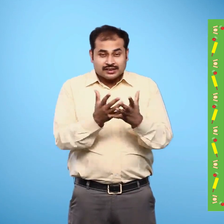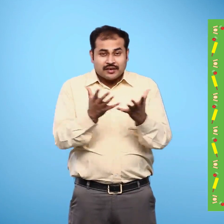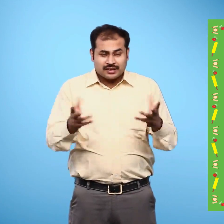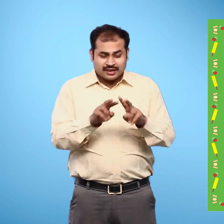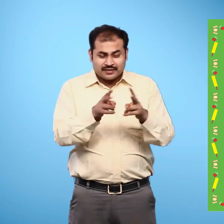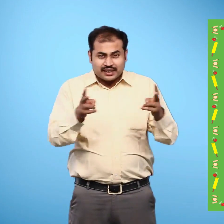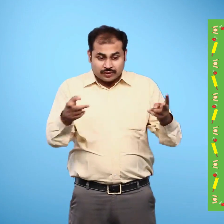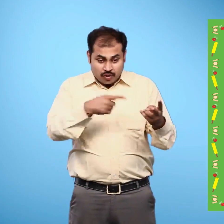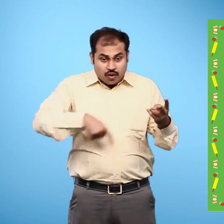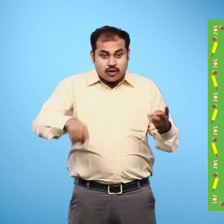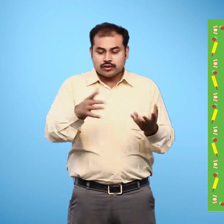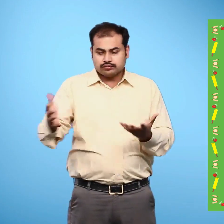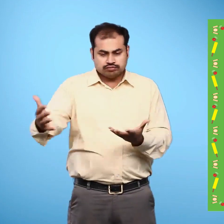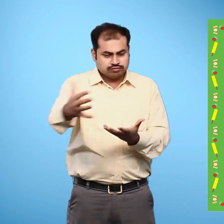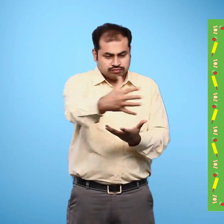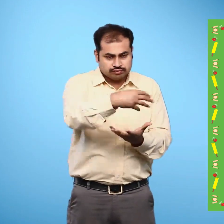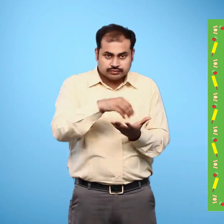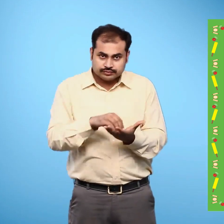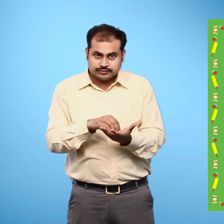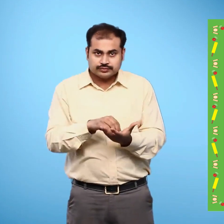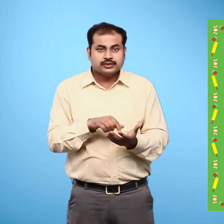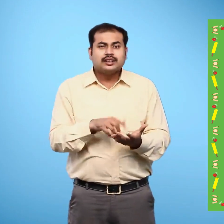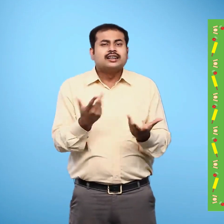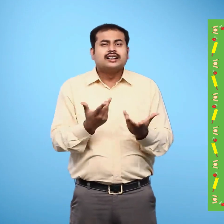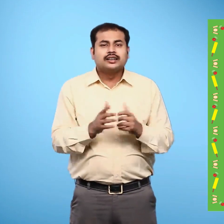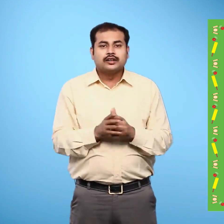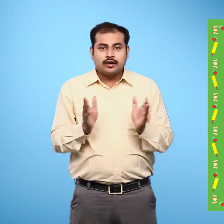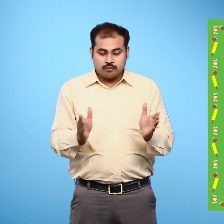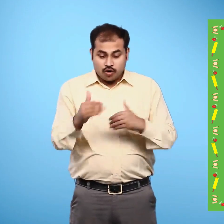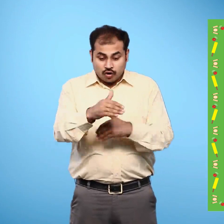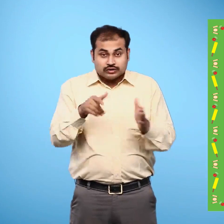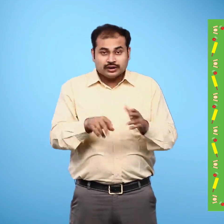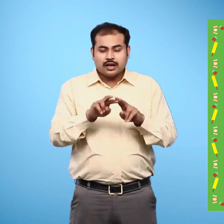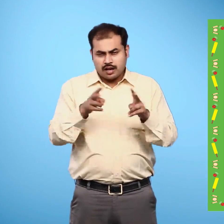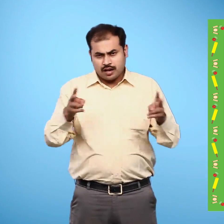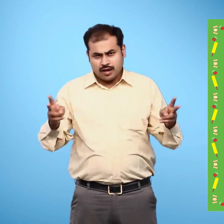Collect different things such as boxes of different kinds,